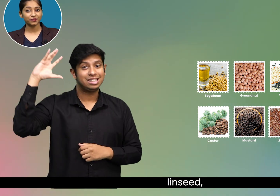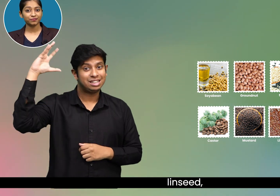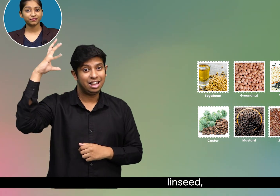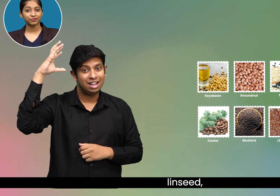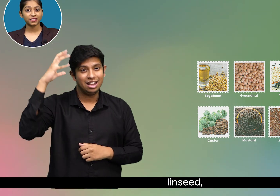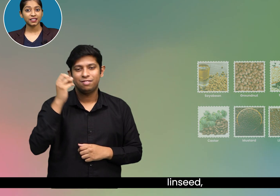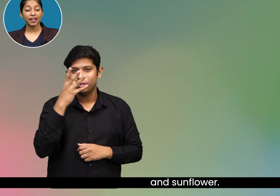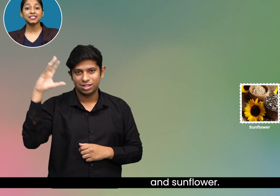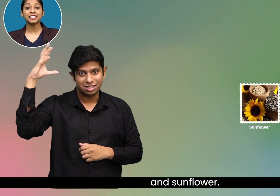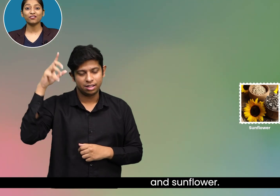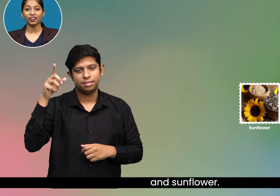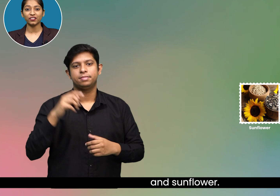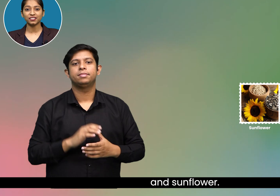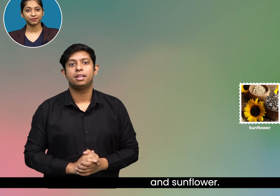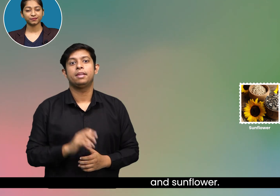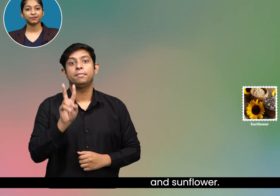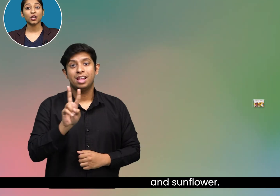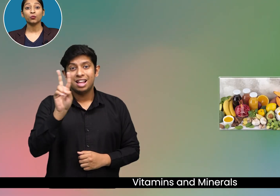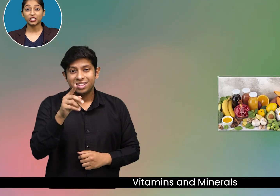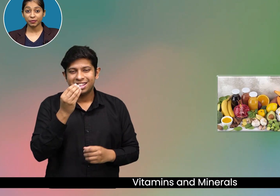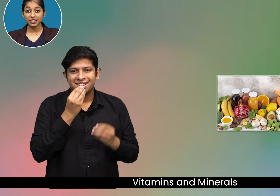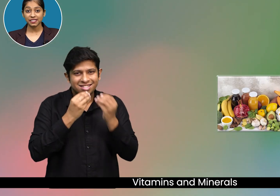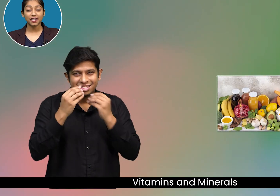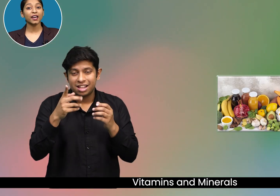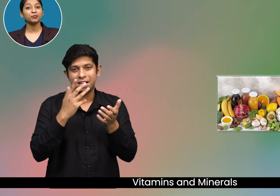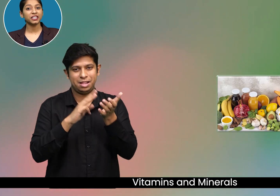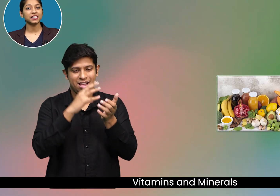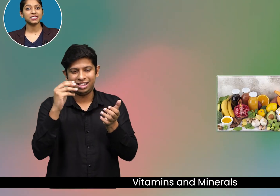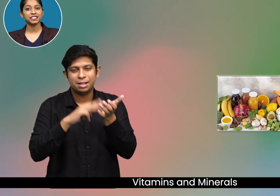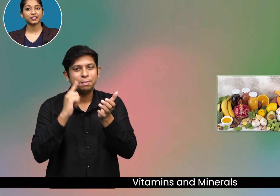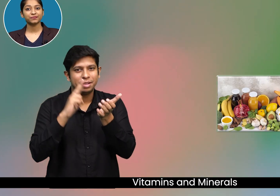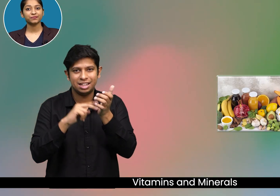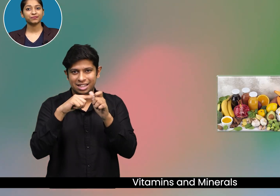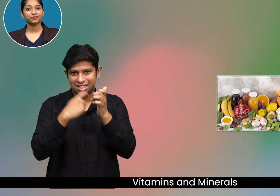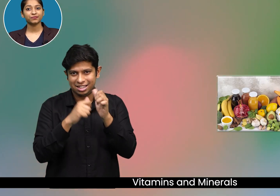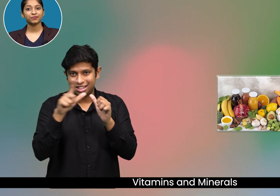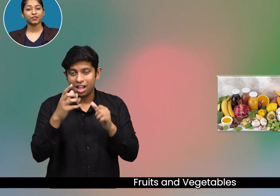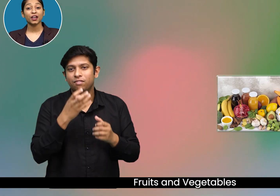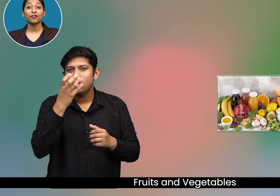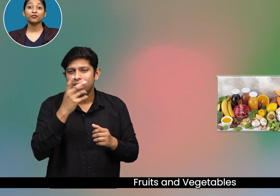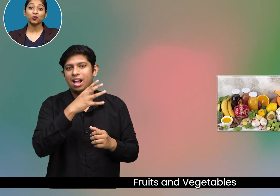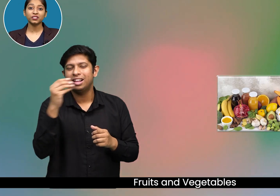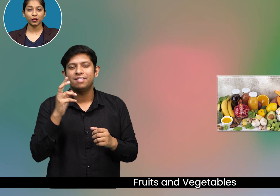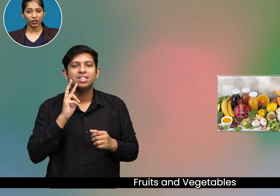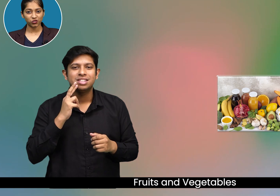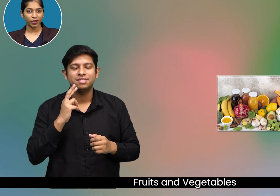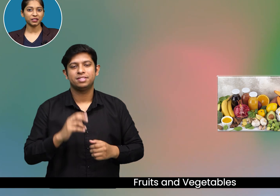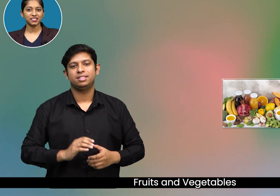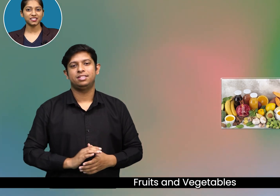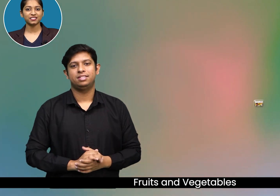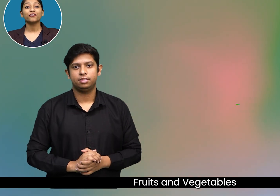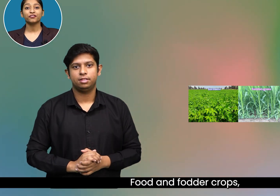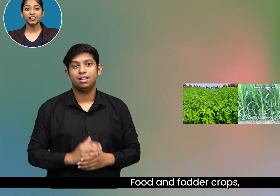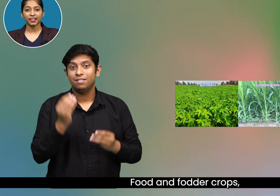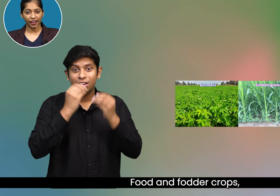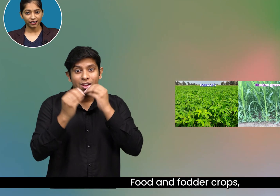linseed and sunflower, vitamins and minerals, fruits and